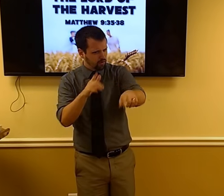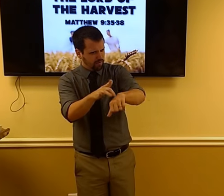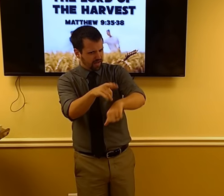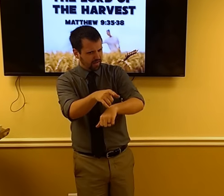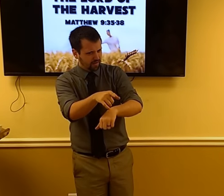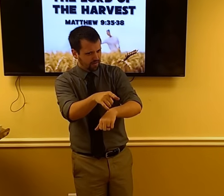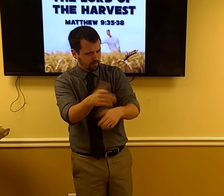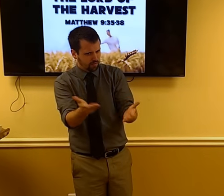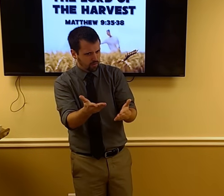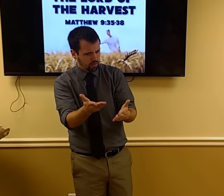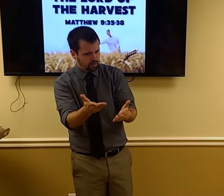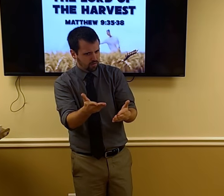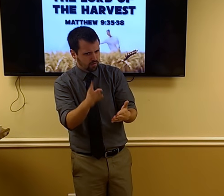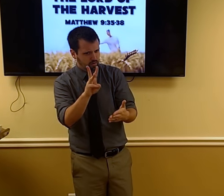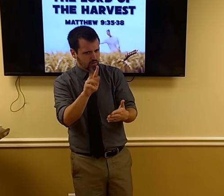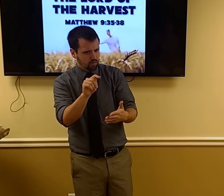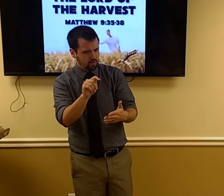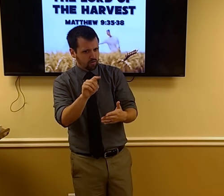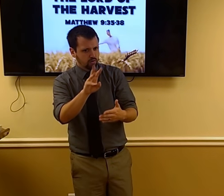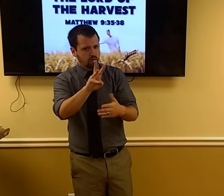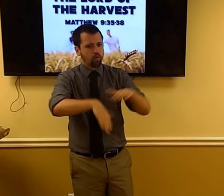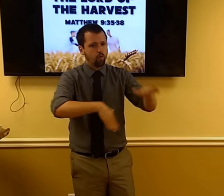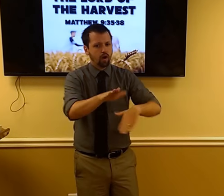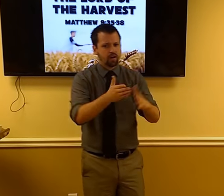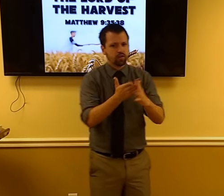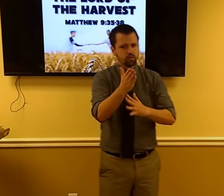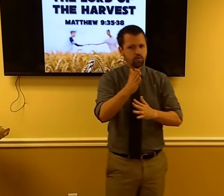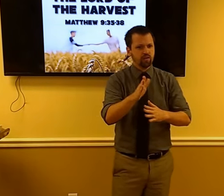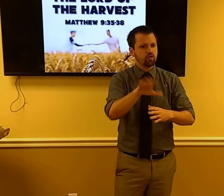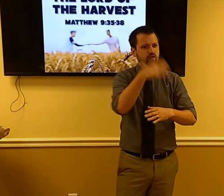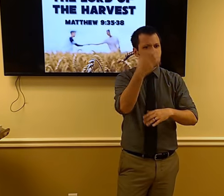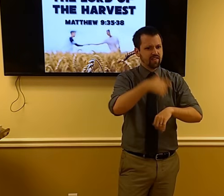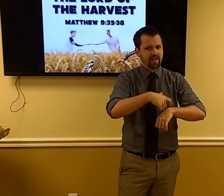You've been. You were here? Walk through, it's Christmas time.